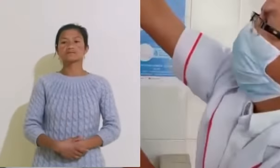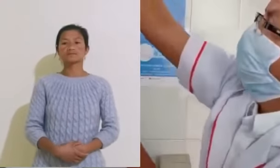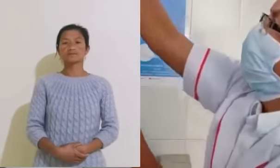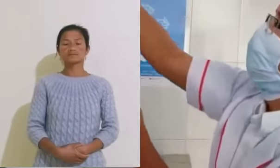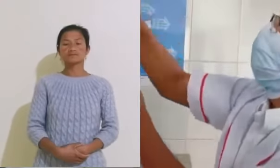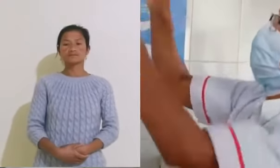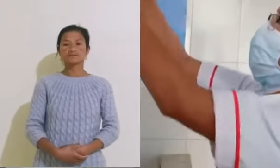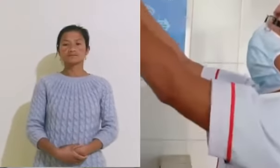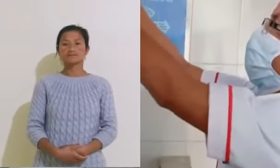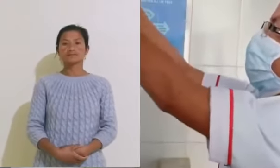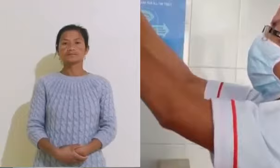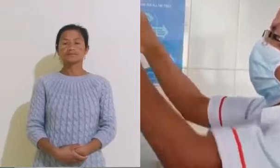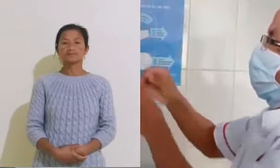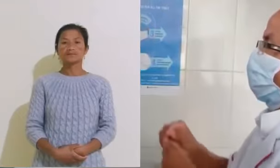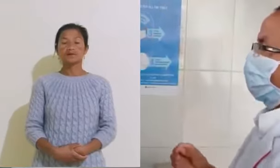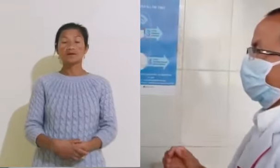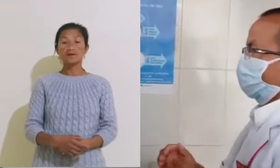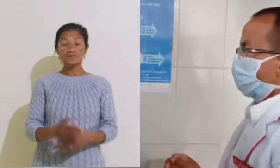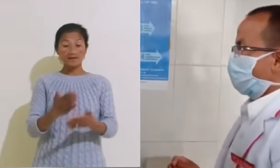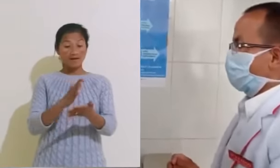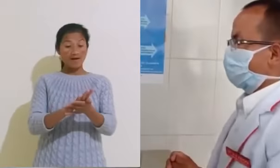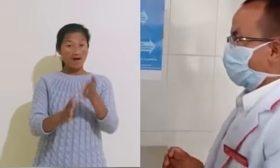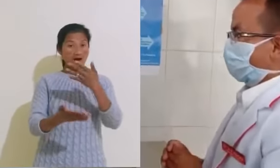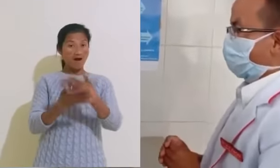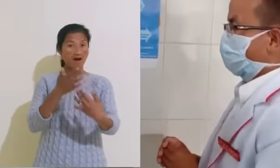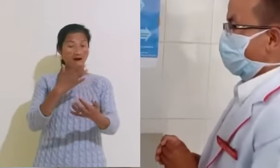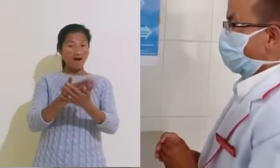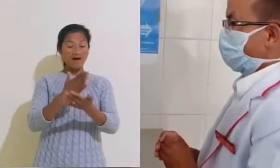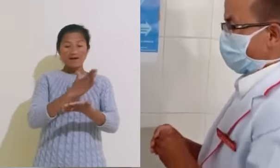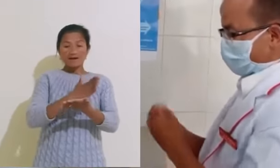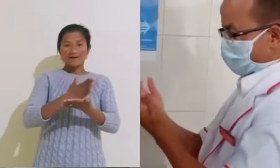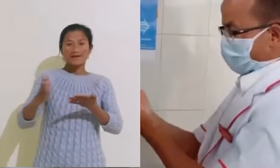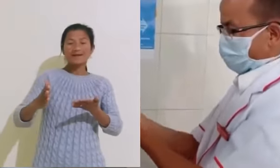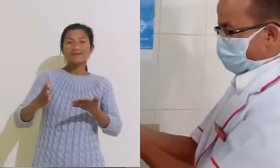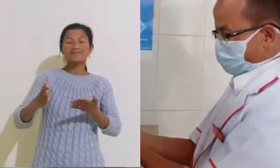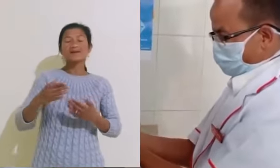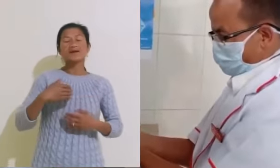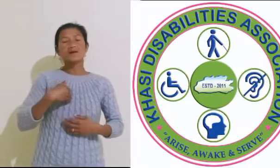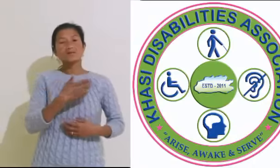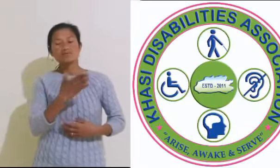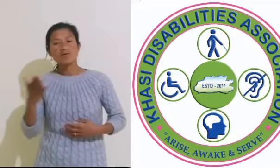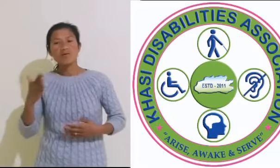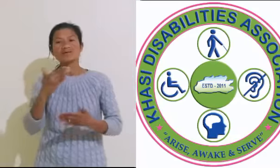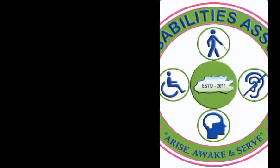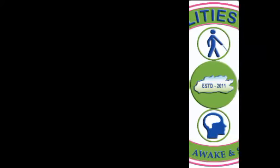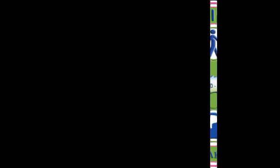Once your hands are clean, they are safe.